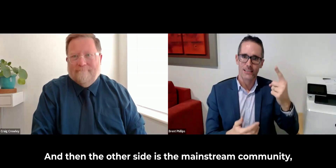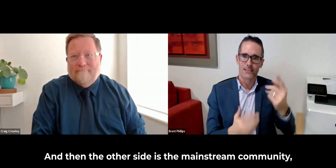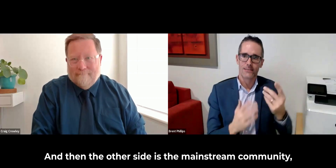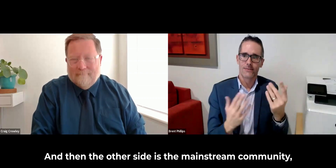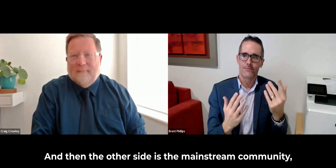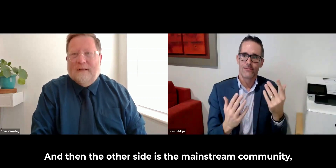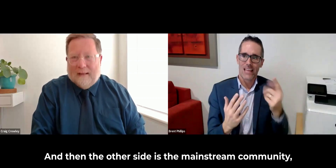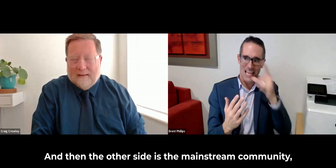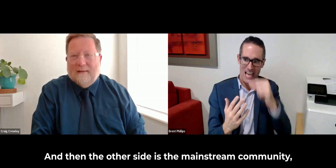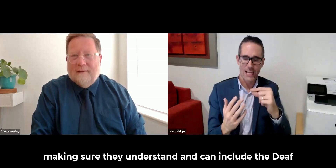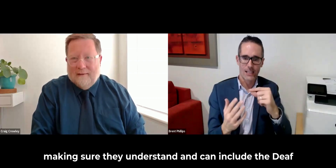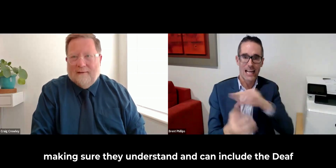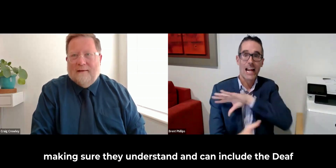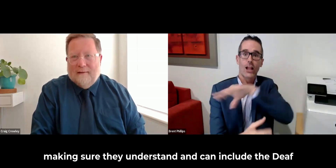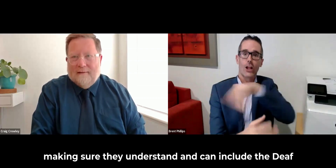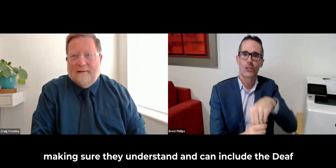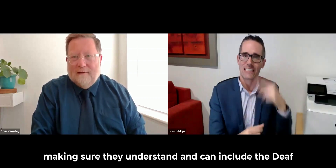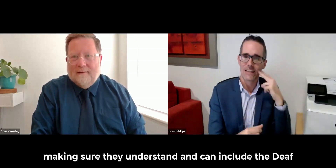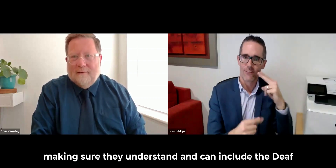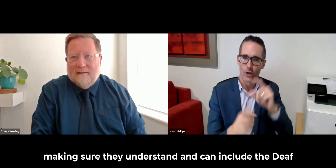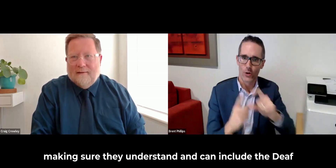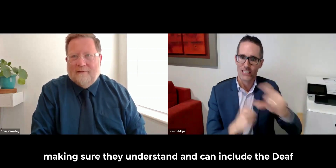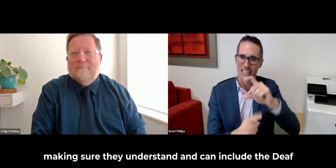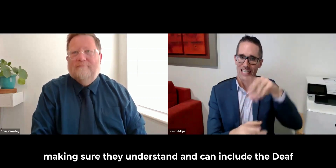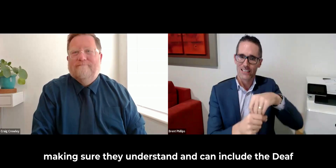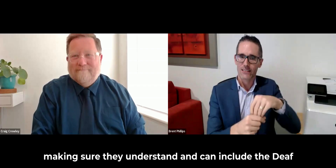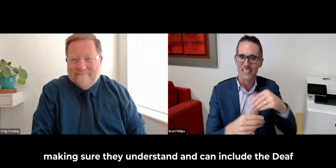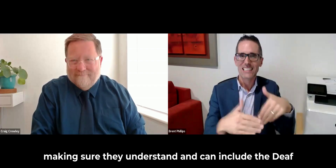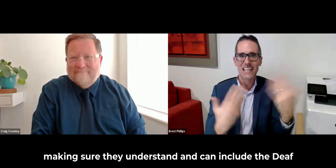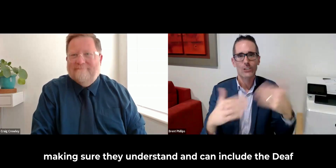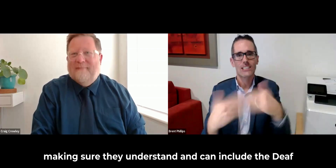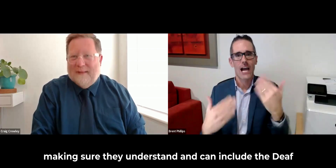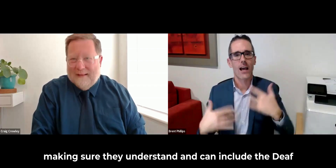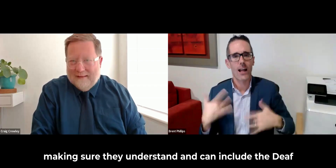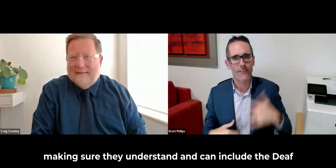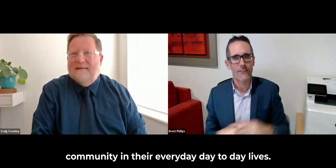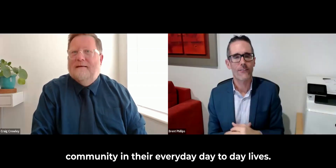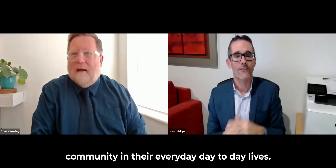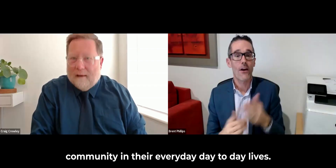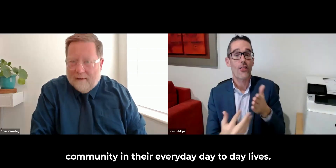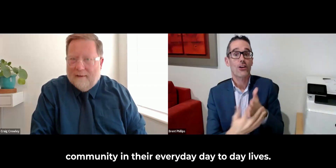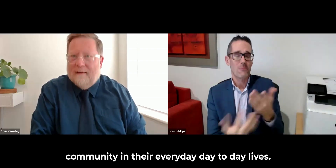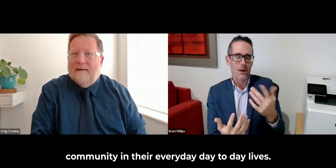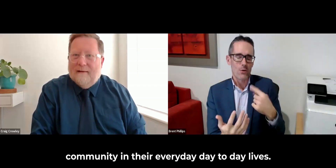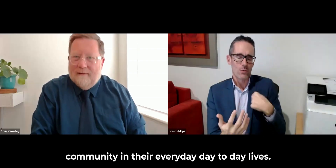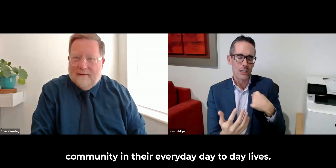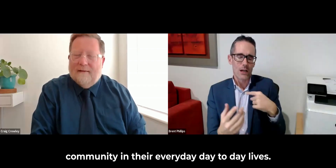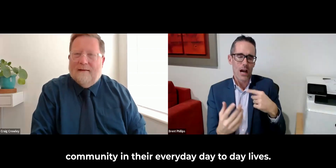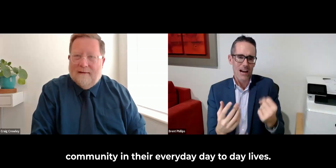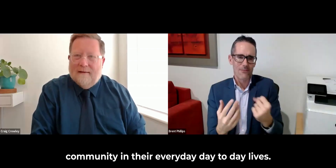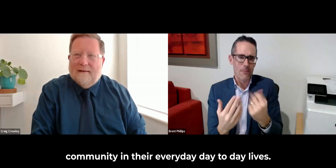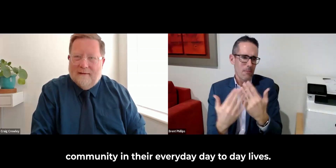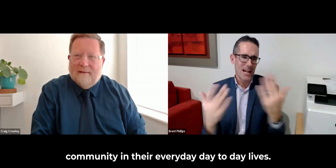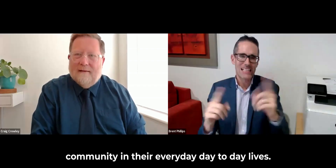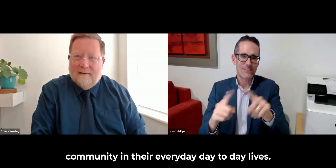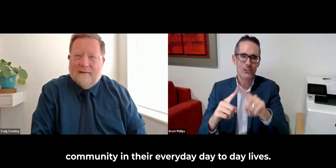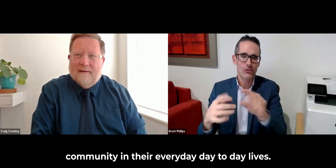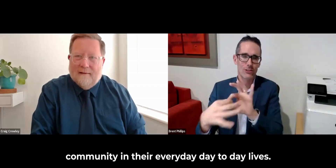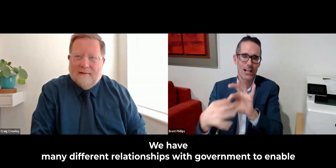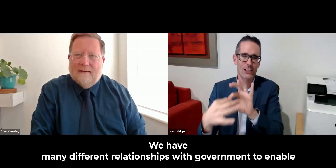the mainstream community, making sure they understand and can include the deaf community in their everyday, day-to-day lives. We